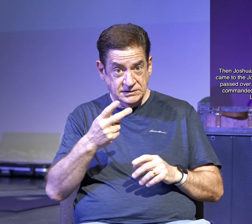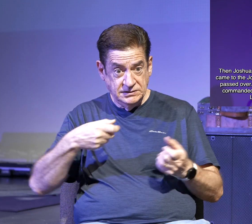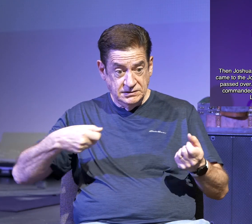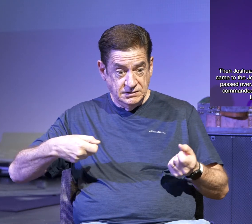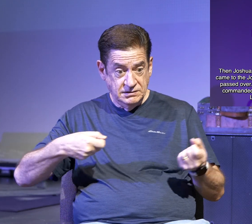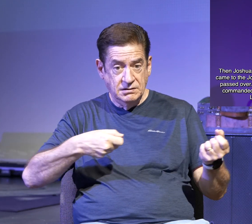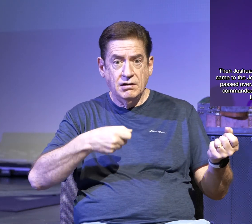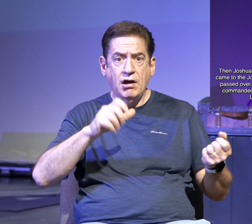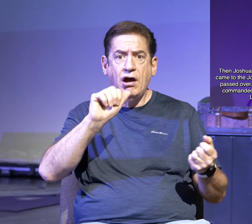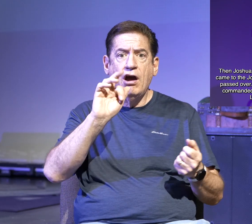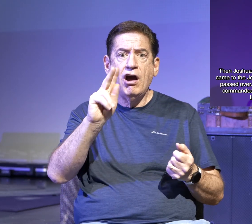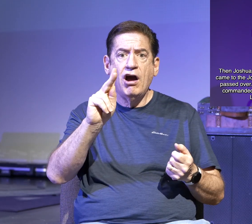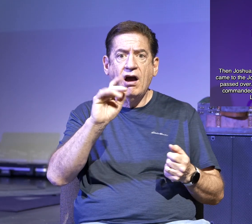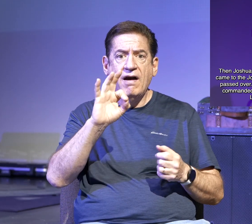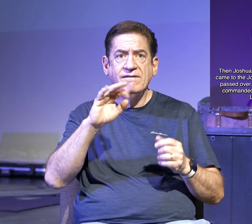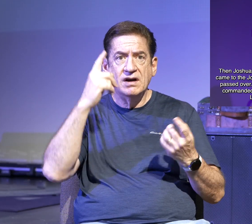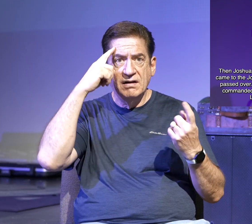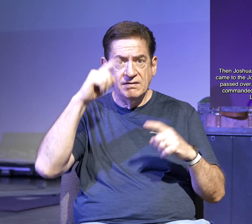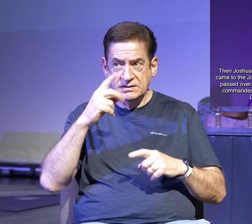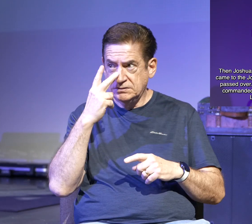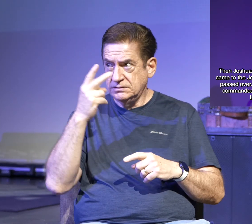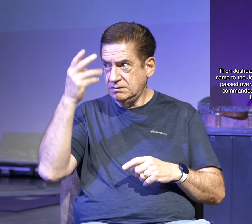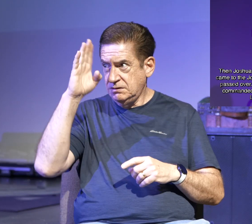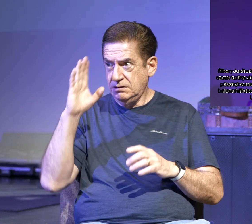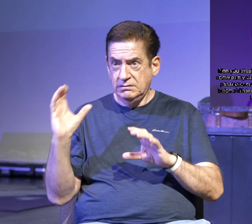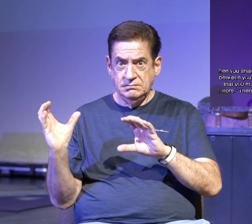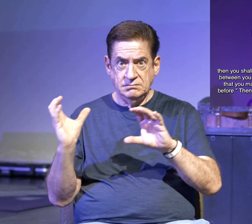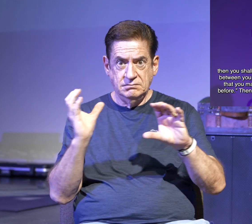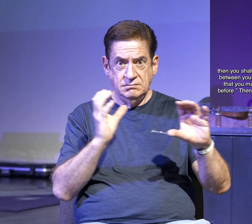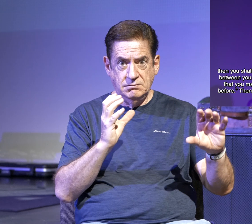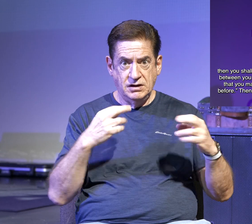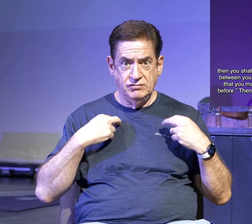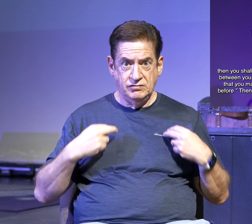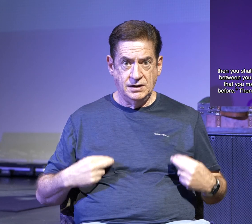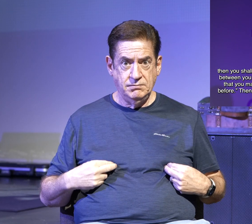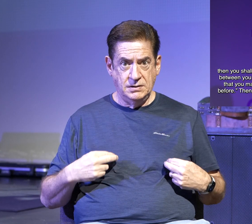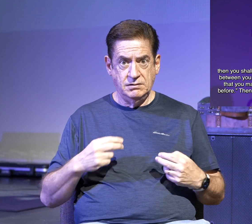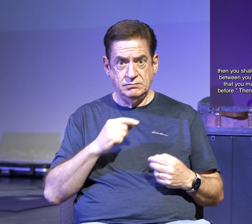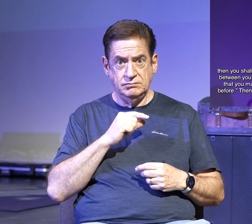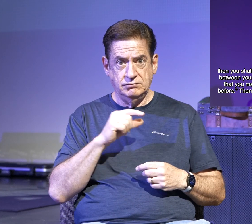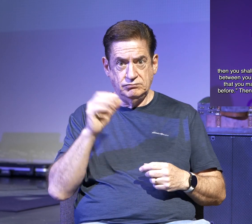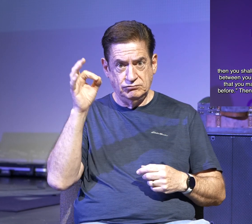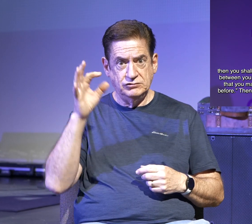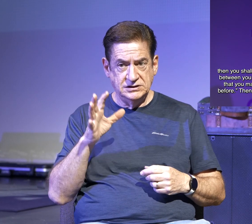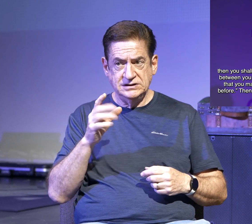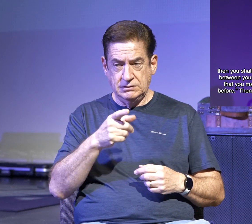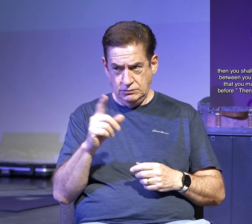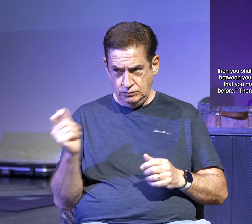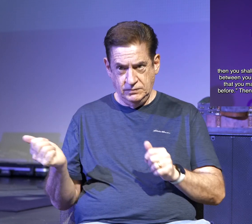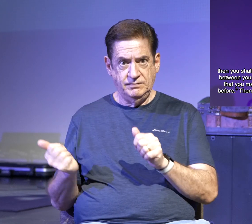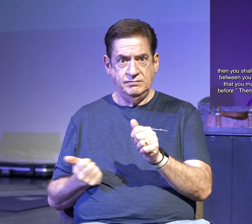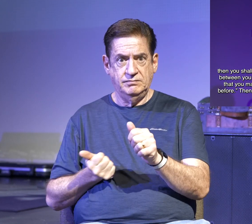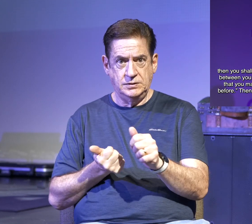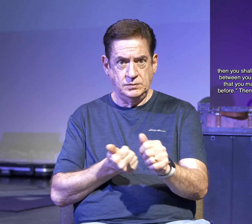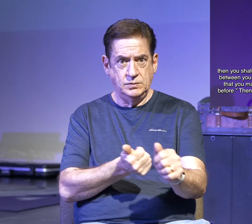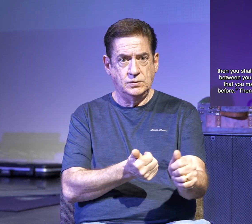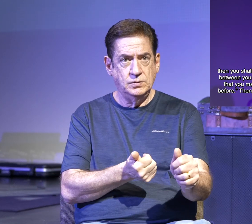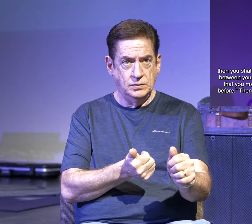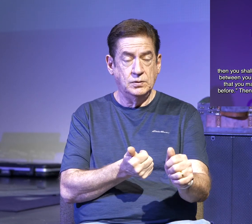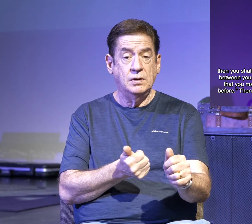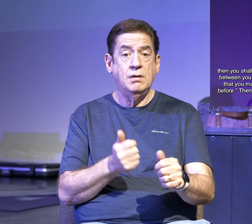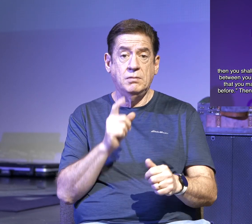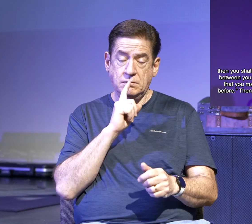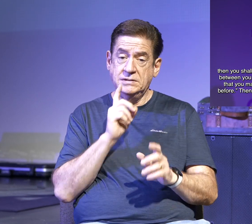the Lord your God being carried by the Levitical priests, then you shall set out from your place and follow it. Yet there shall